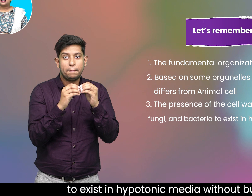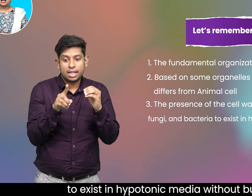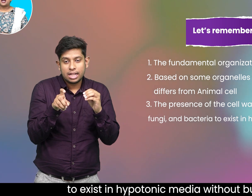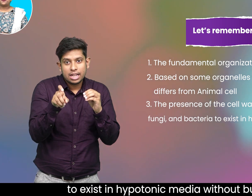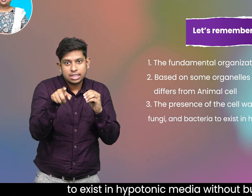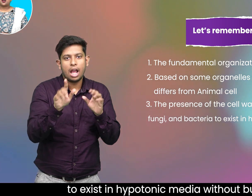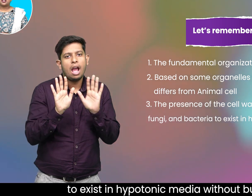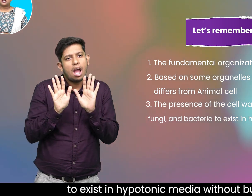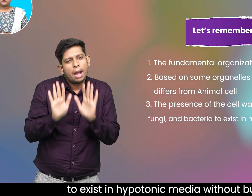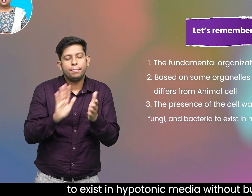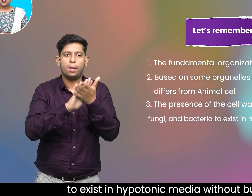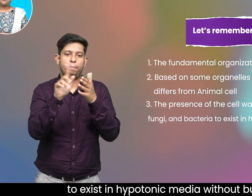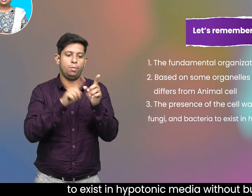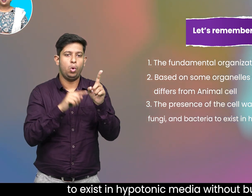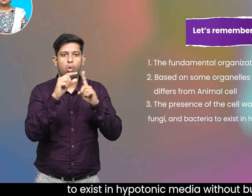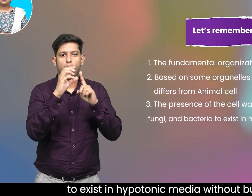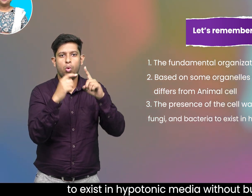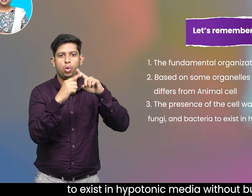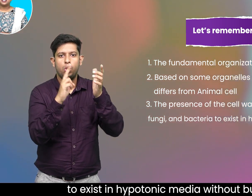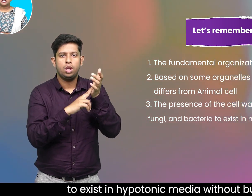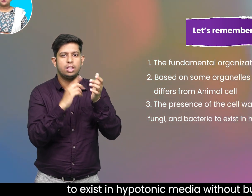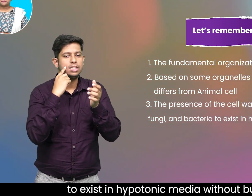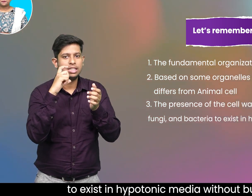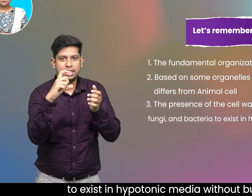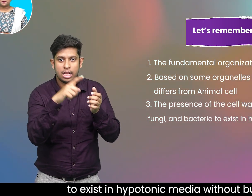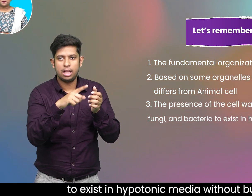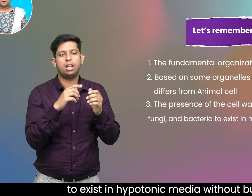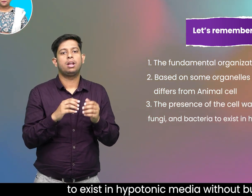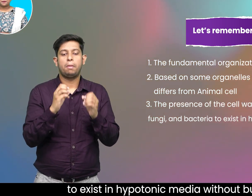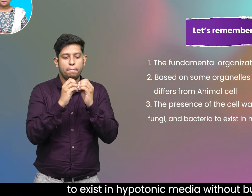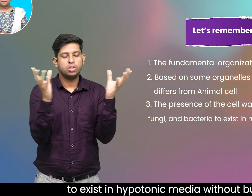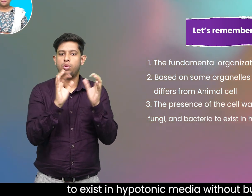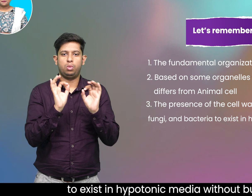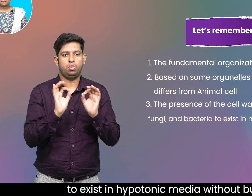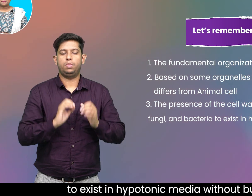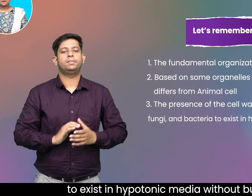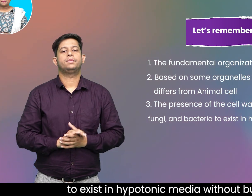exist in hypertonic media without bursting.